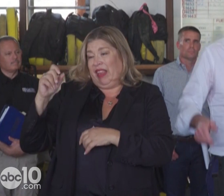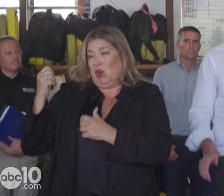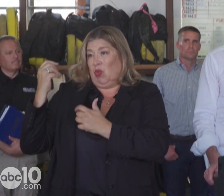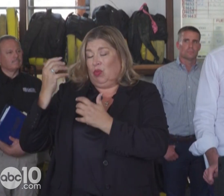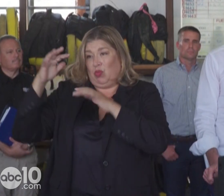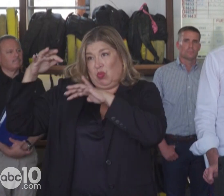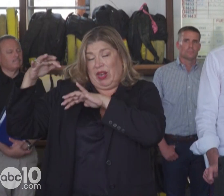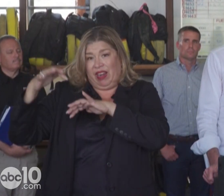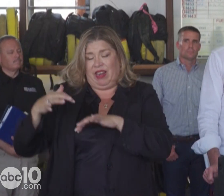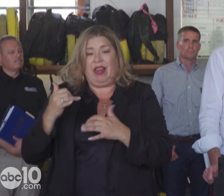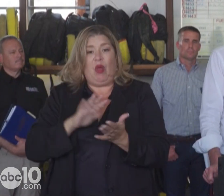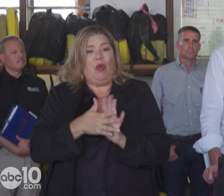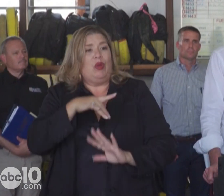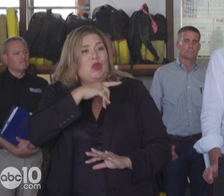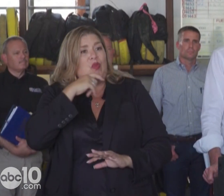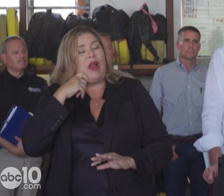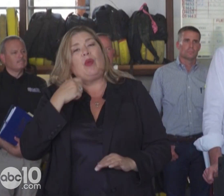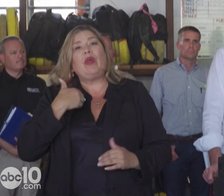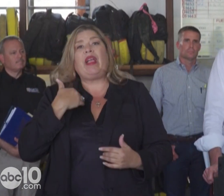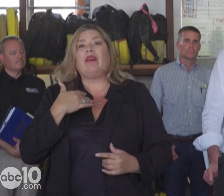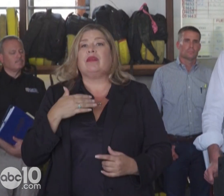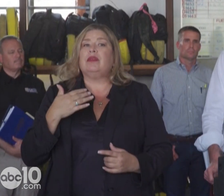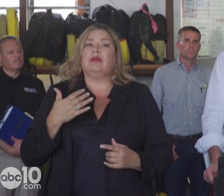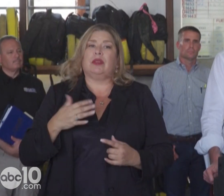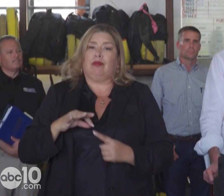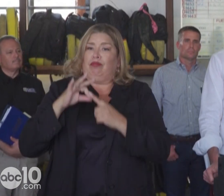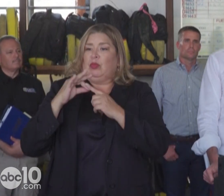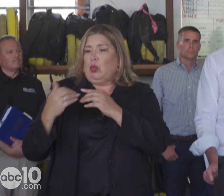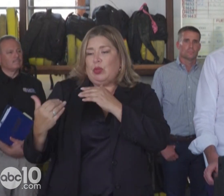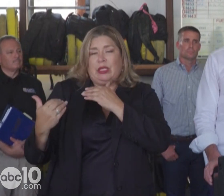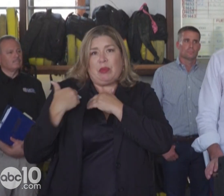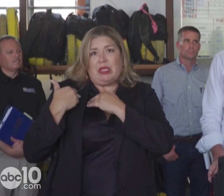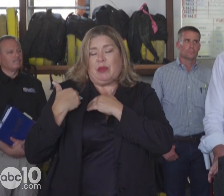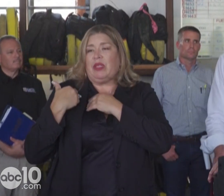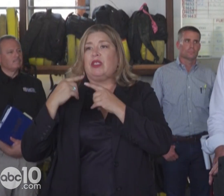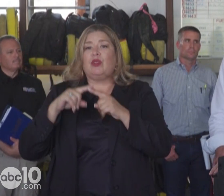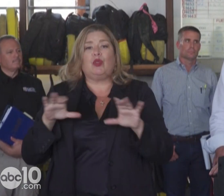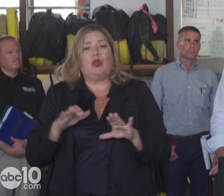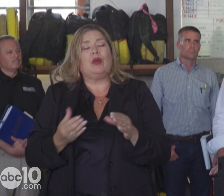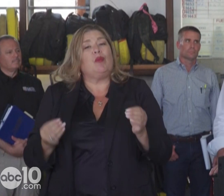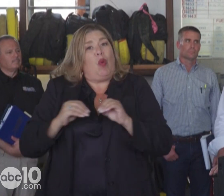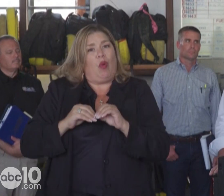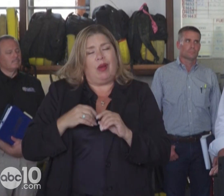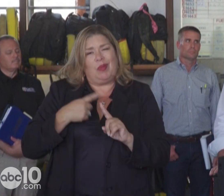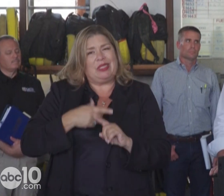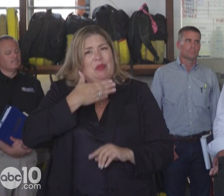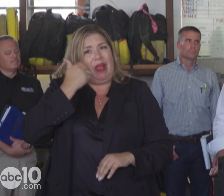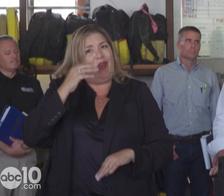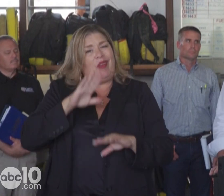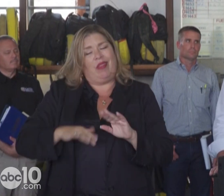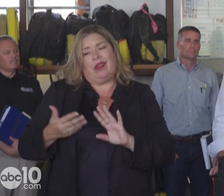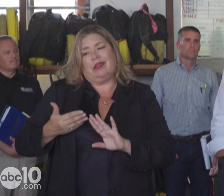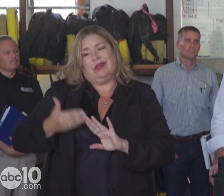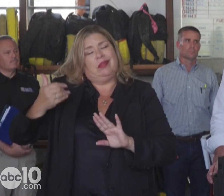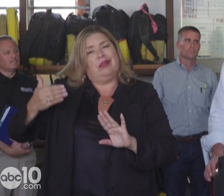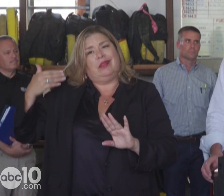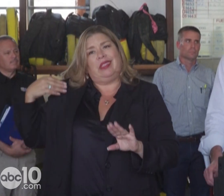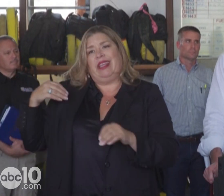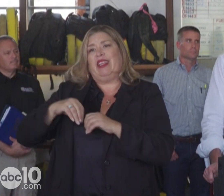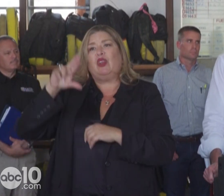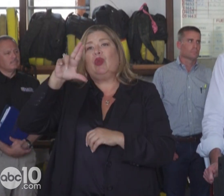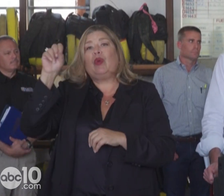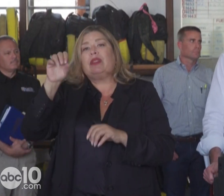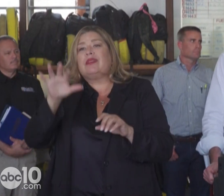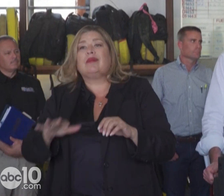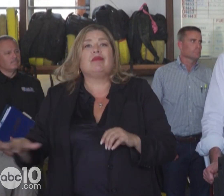that are drying up, we have a unique responsibility and obligation to do more and better than any other jurisdiction anywhere in the